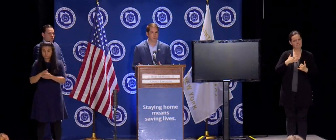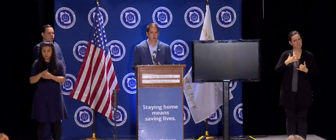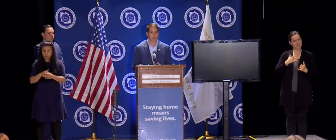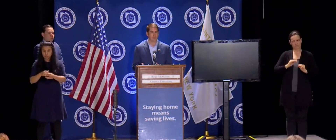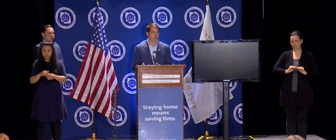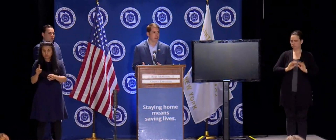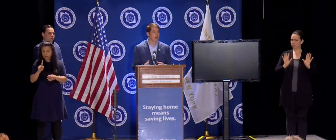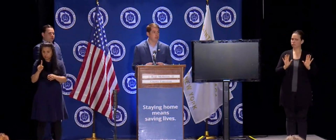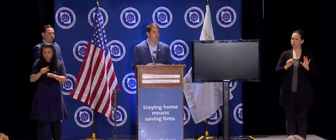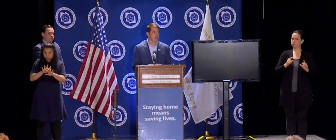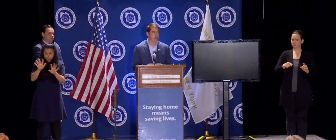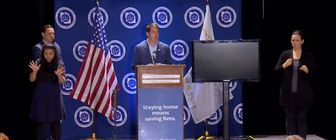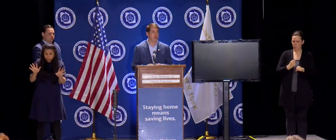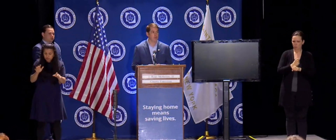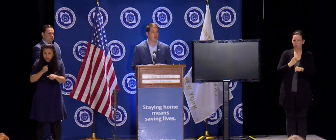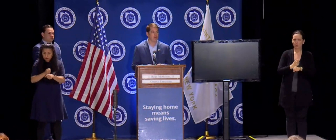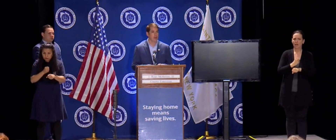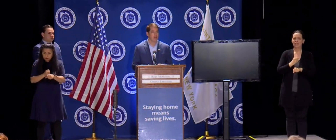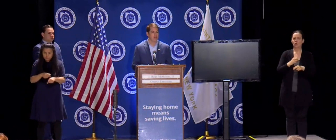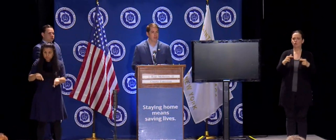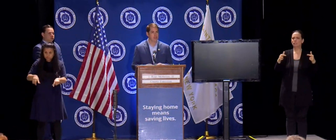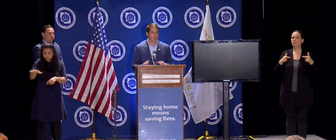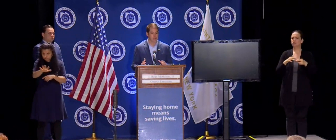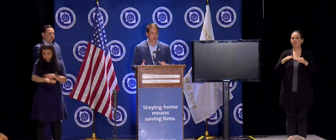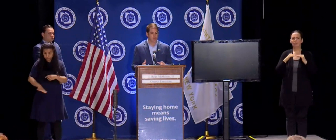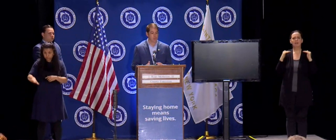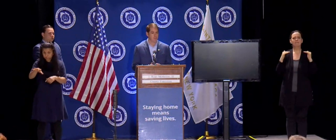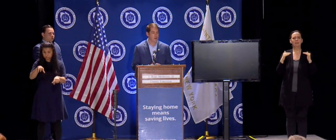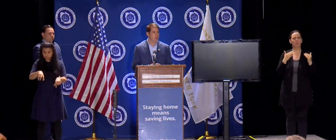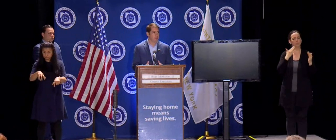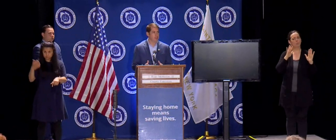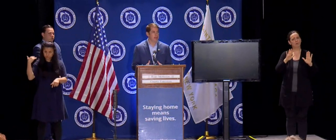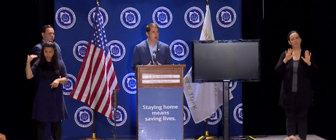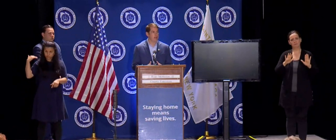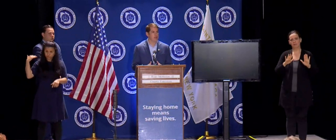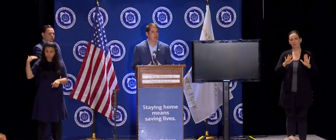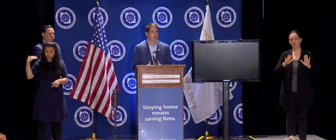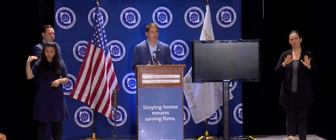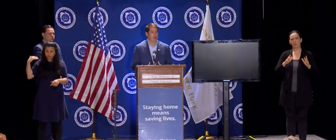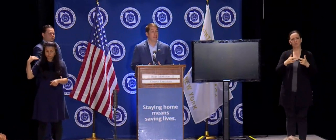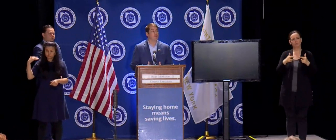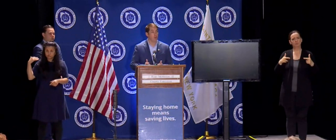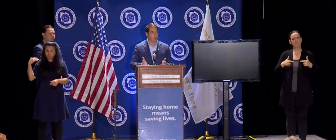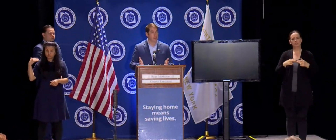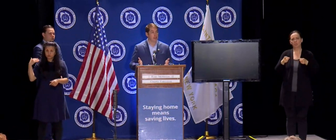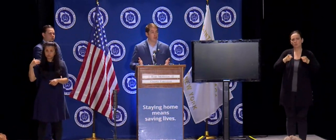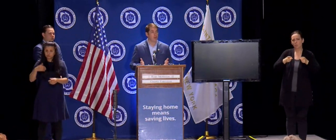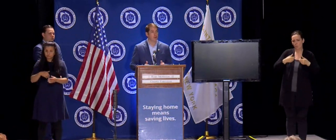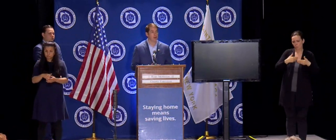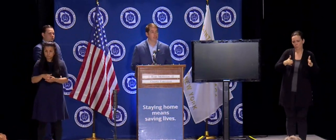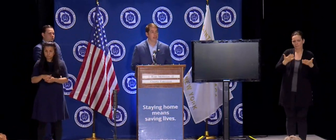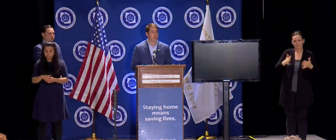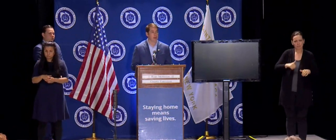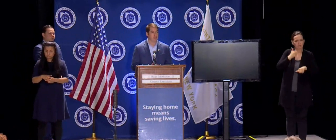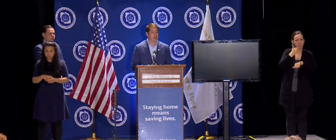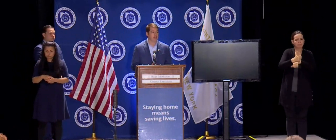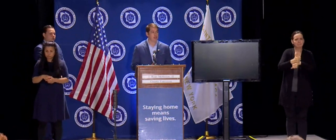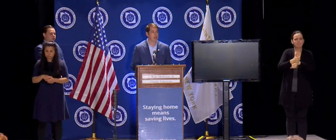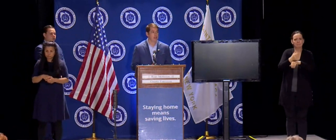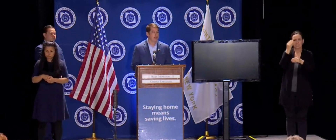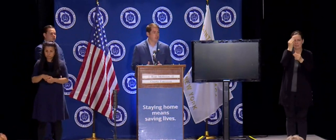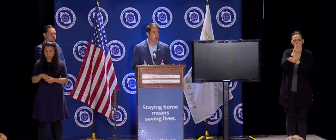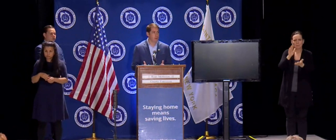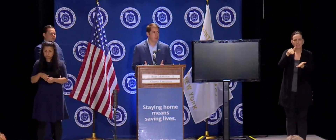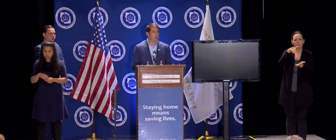a lot of the work that was done on a regional level before the regional control room was established informed the overall statewide